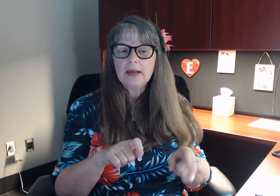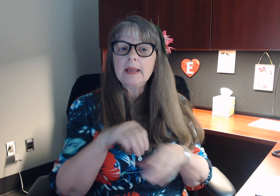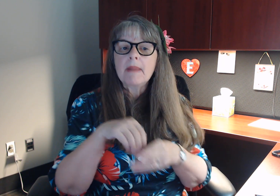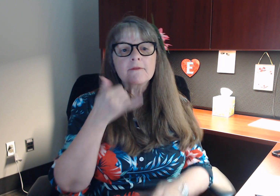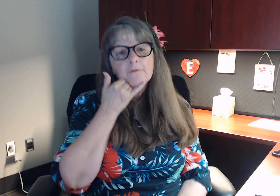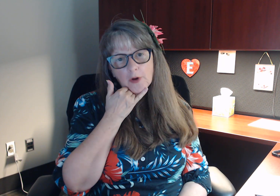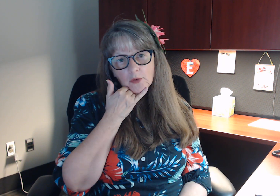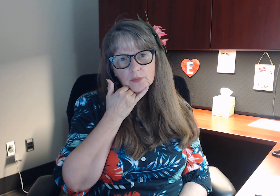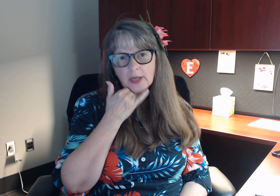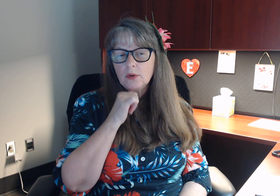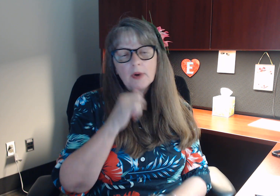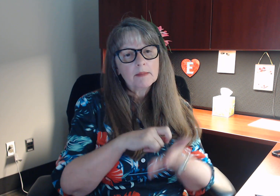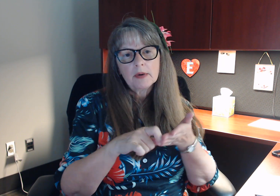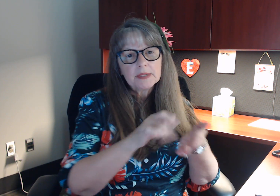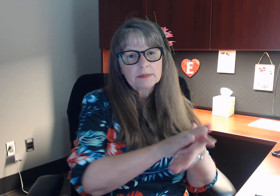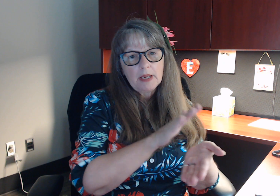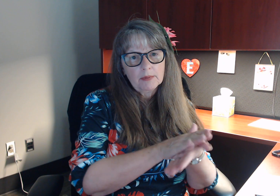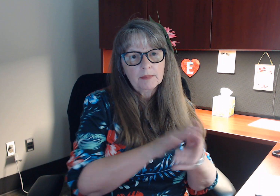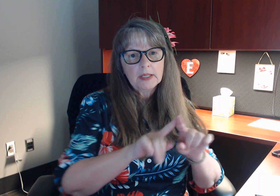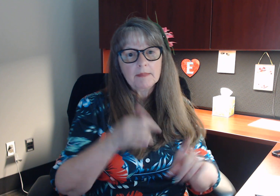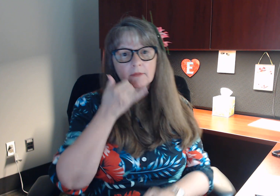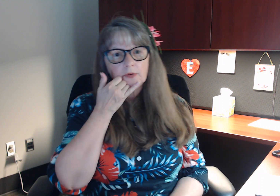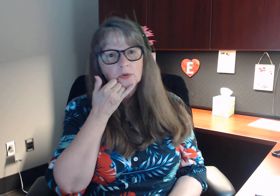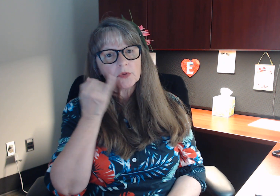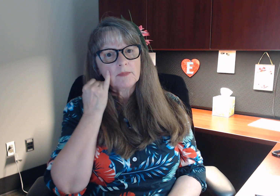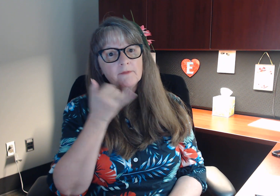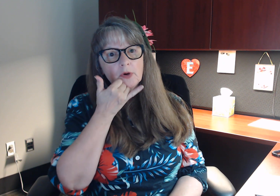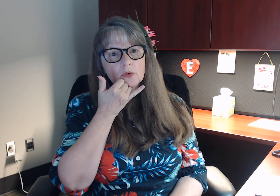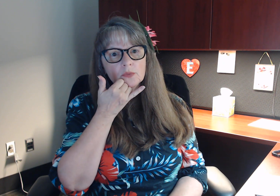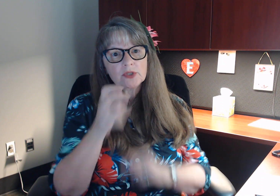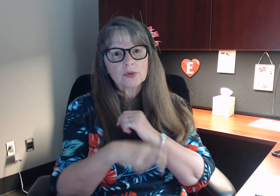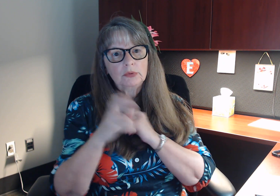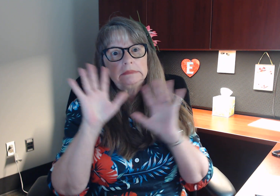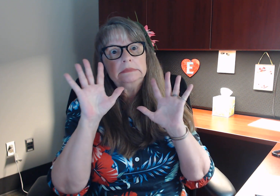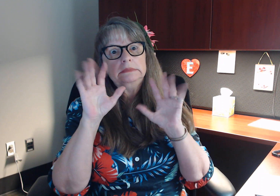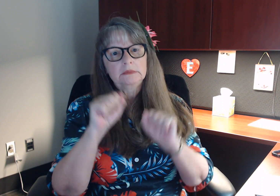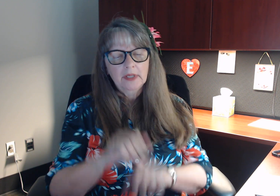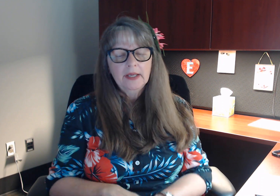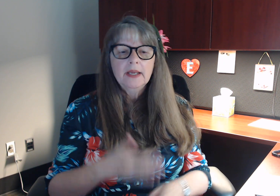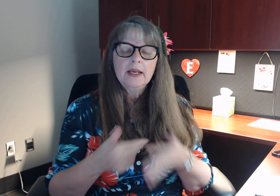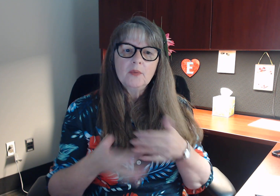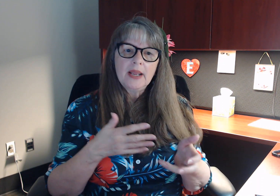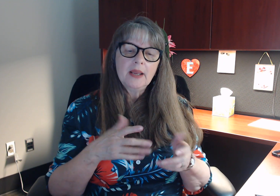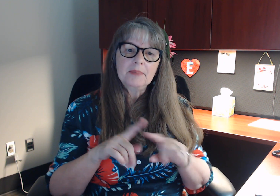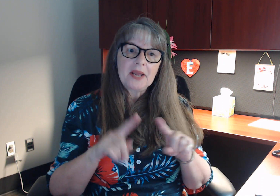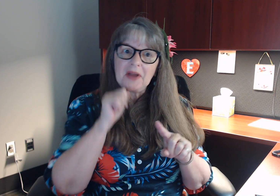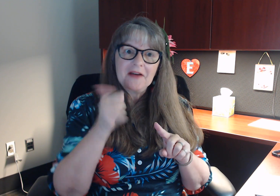my phone. I don't write them on a piece of paper, but in my phone. So if my phone is stolen, anyway, but I don't have